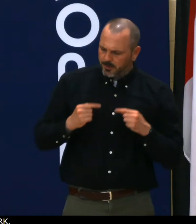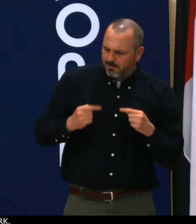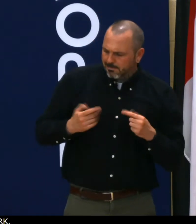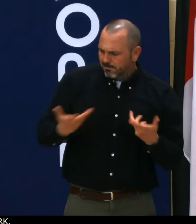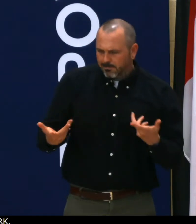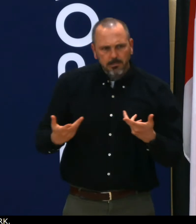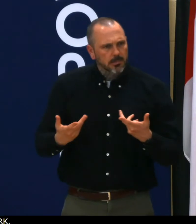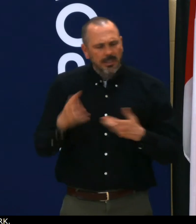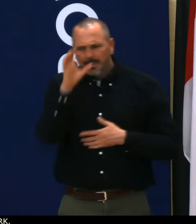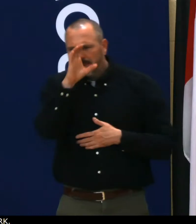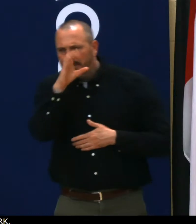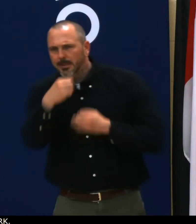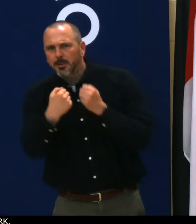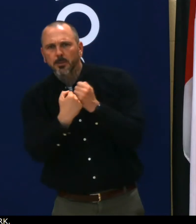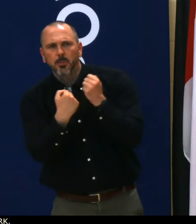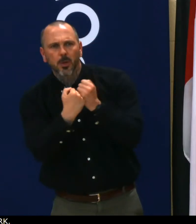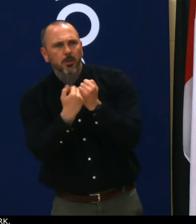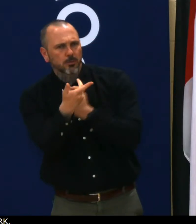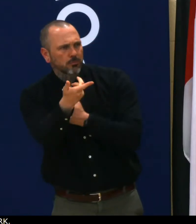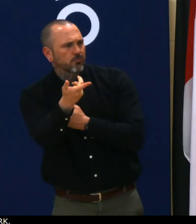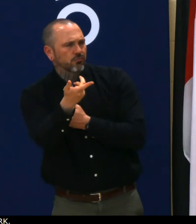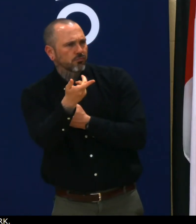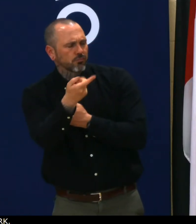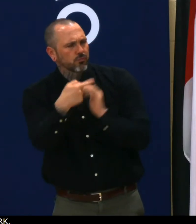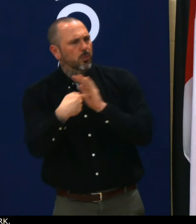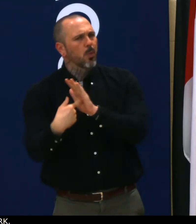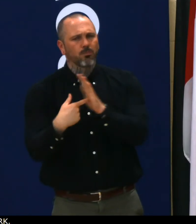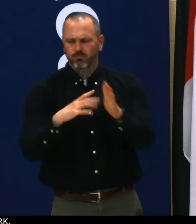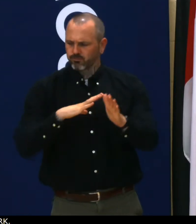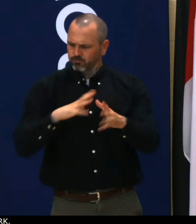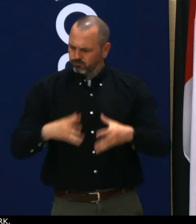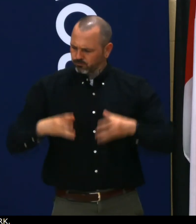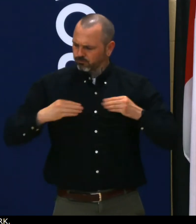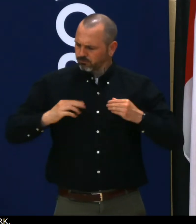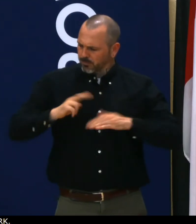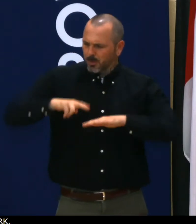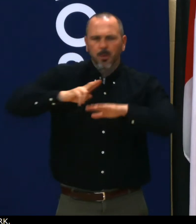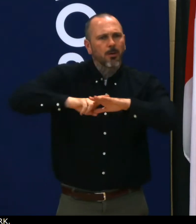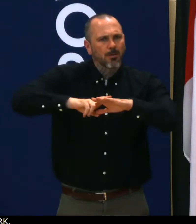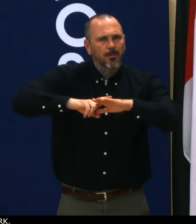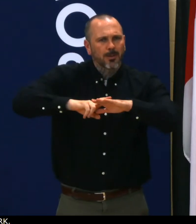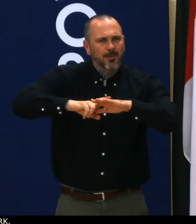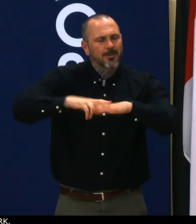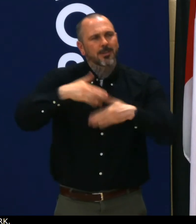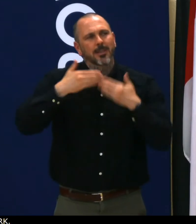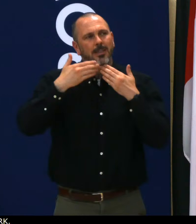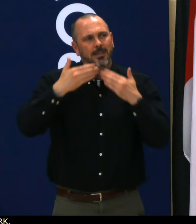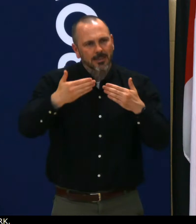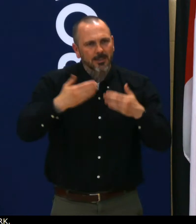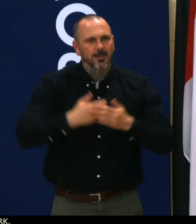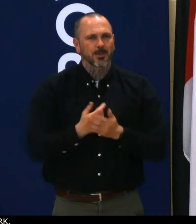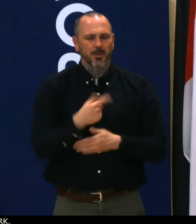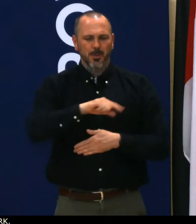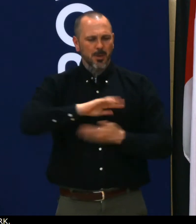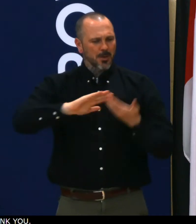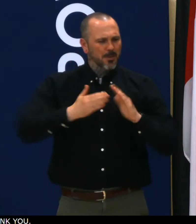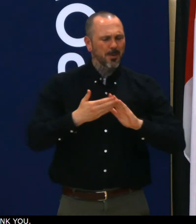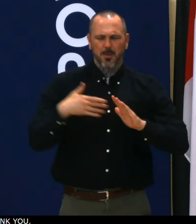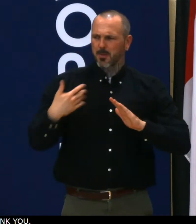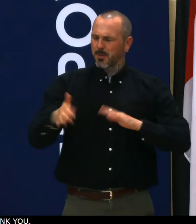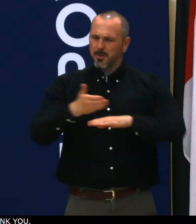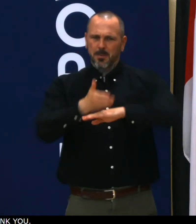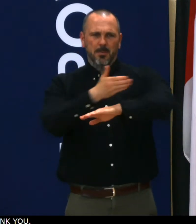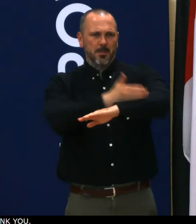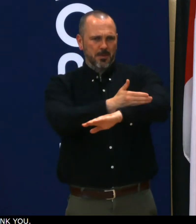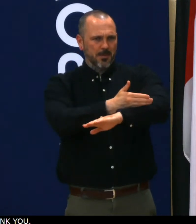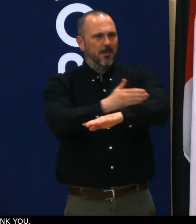peers, and for making this small community of ours a better place. Please welcome